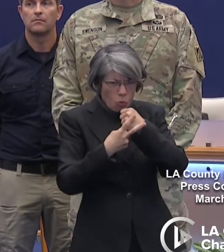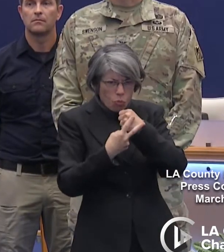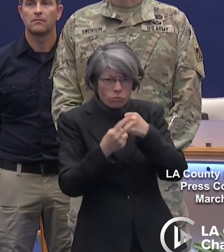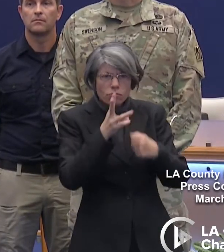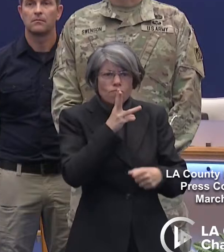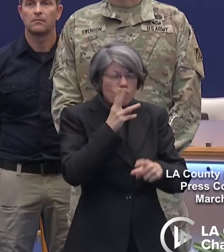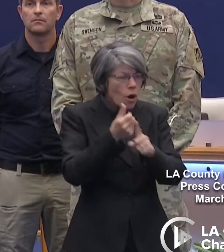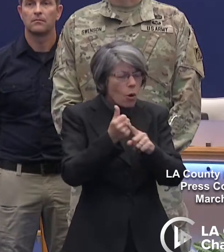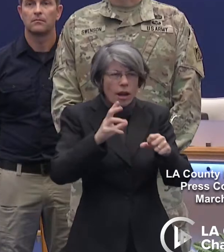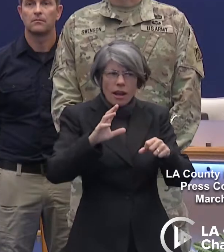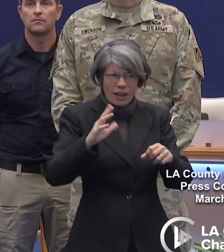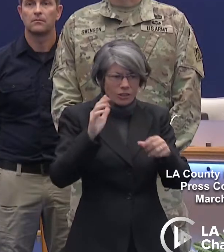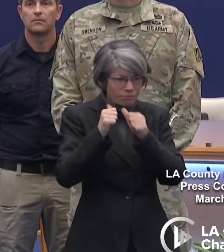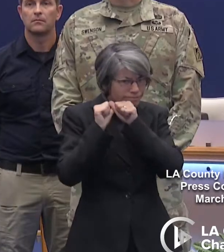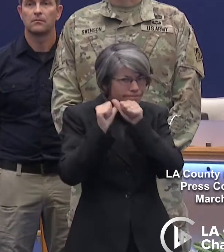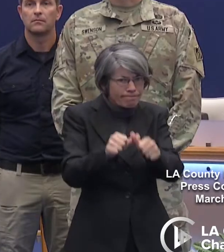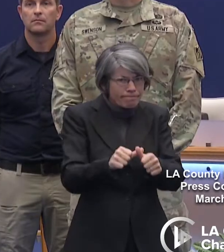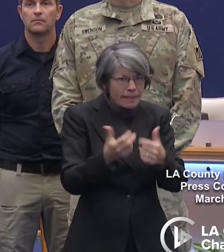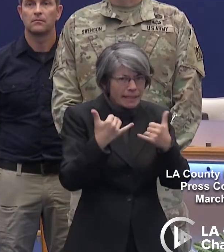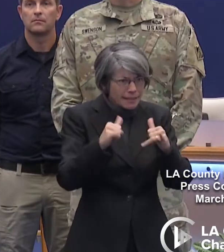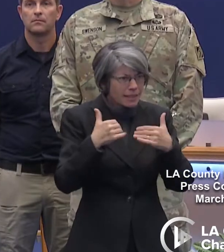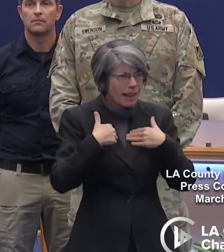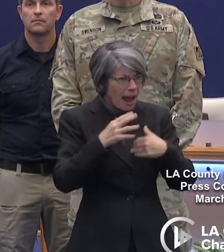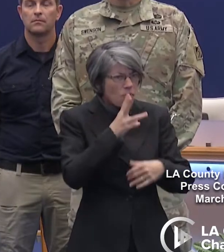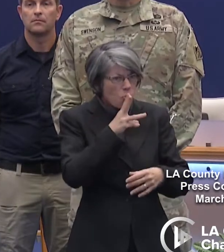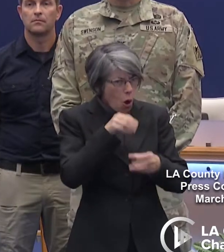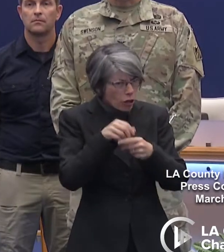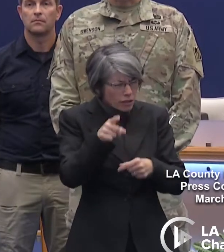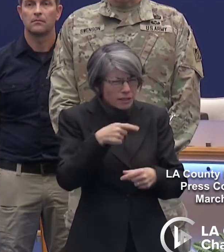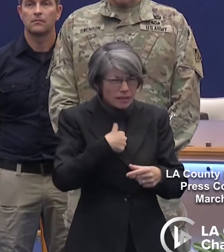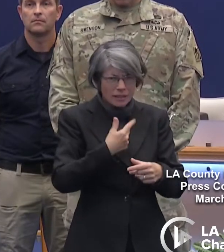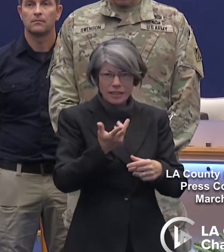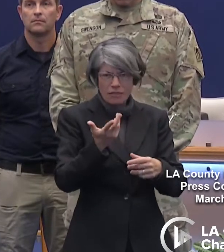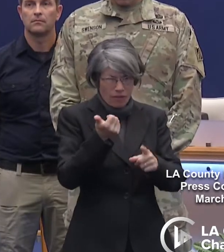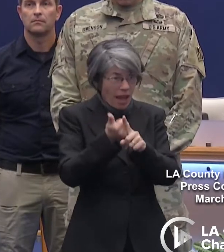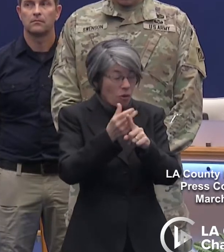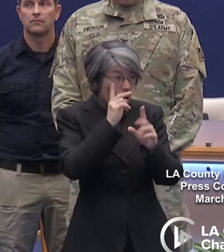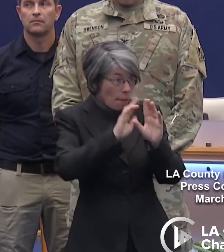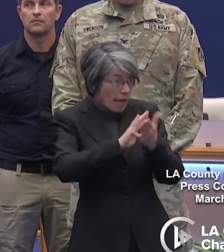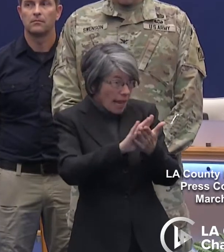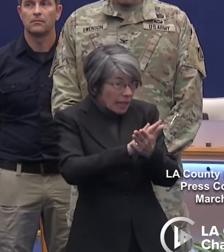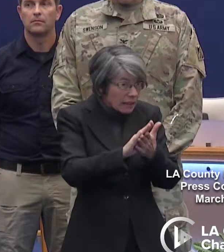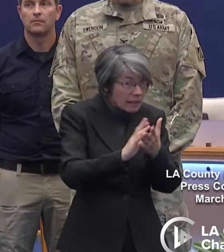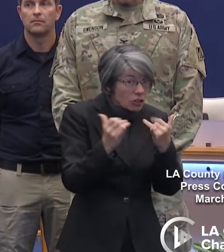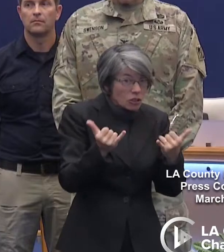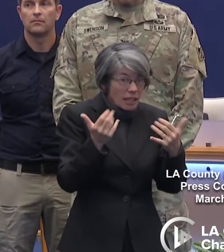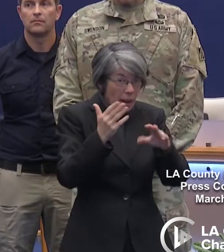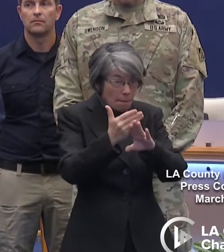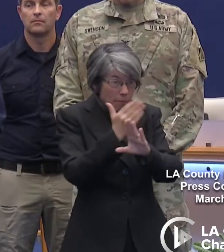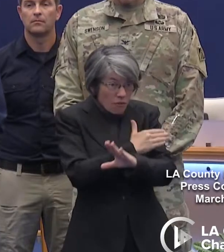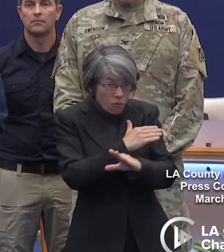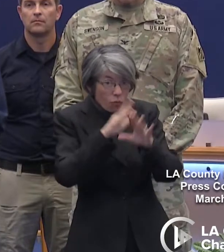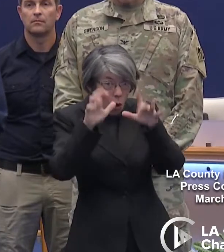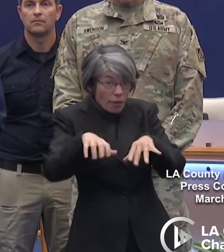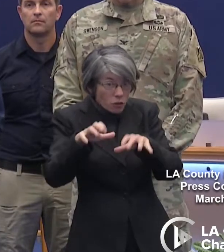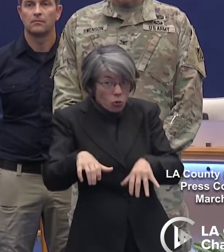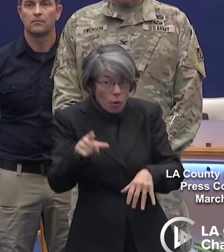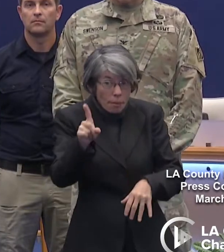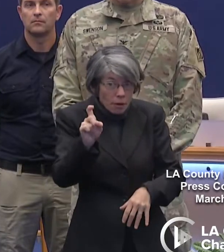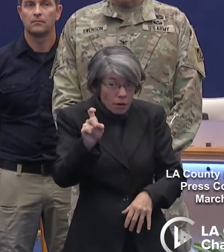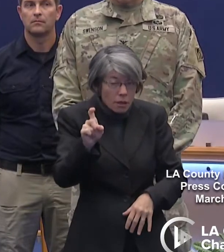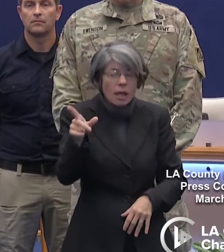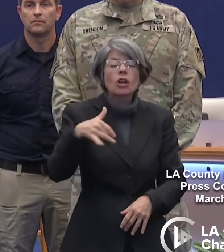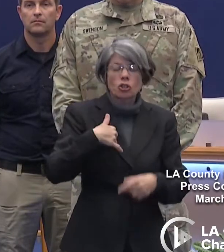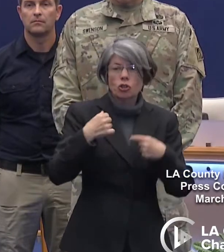fully emptied. Can you confirm this news and tell us about that process, if they will be cleared out today ahead of the storm? Yes, so